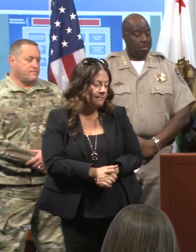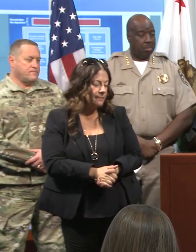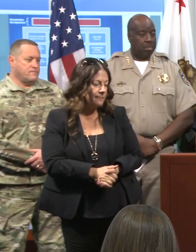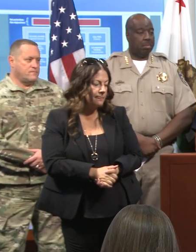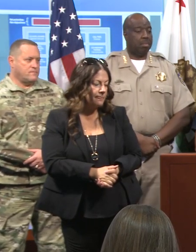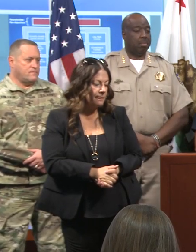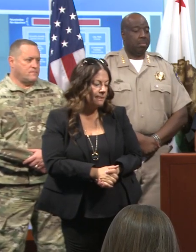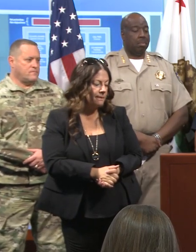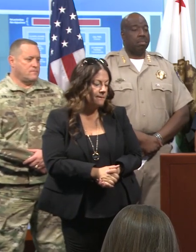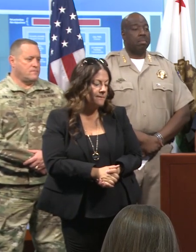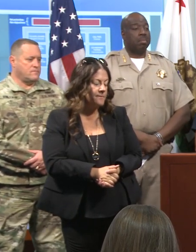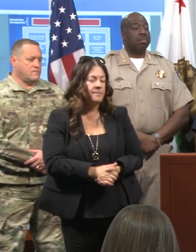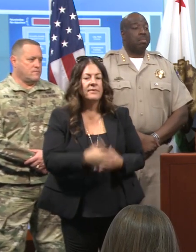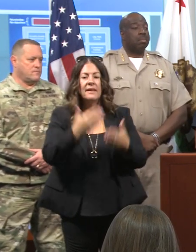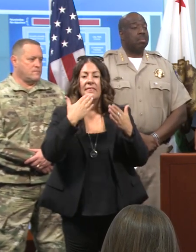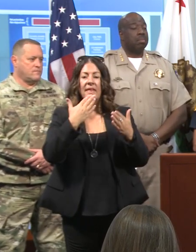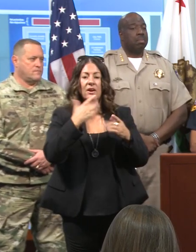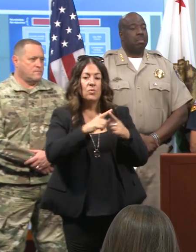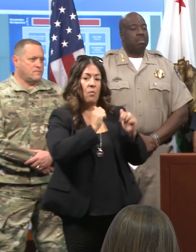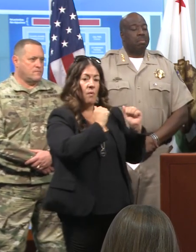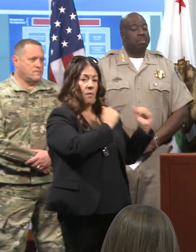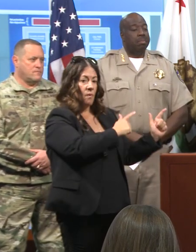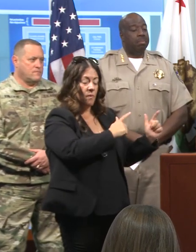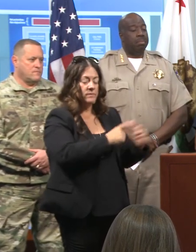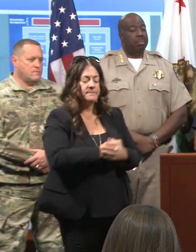Okay, well, thank you. Let me just